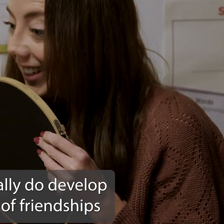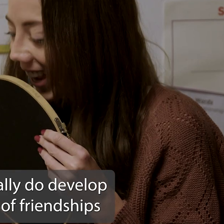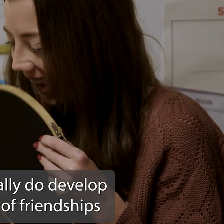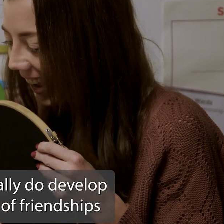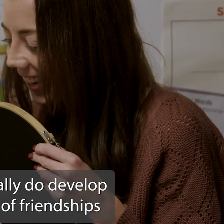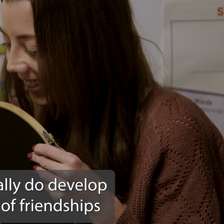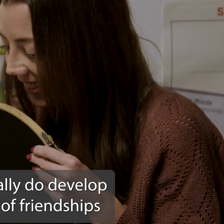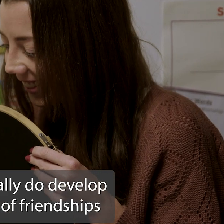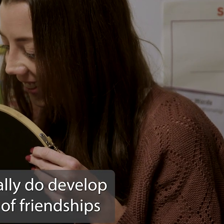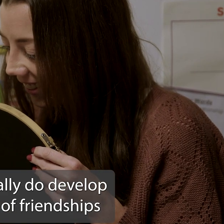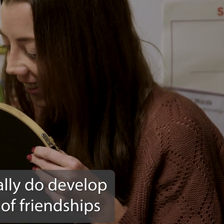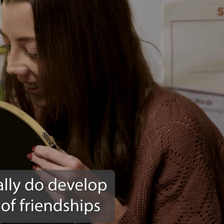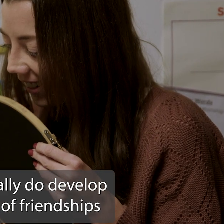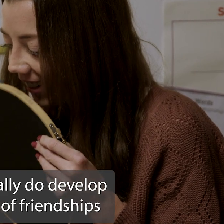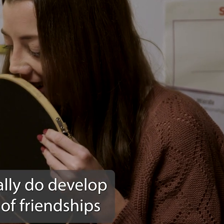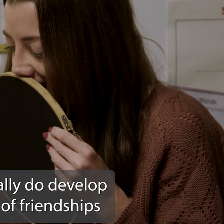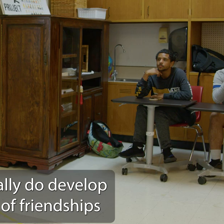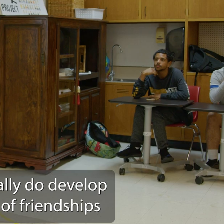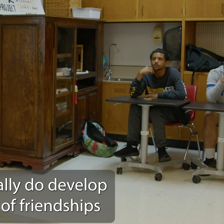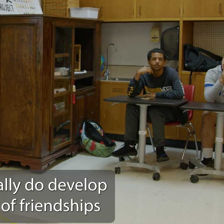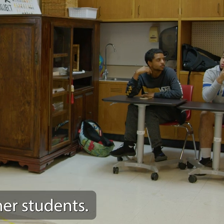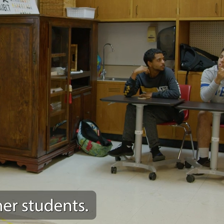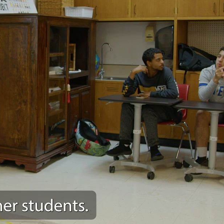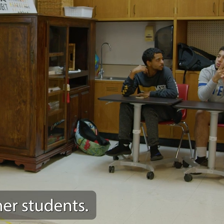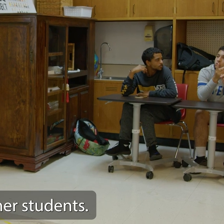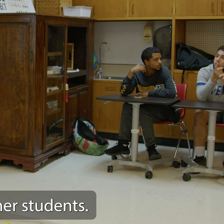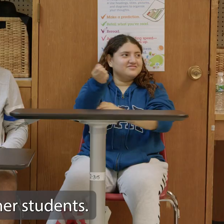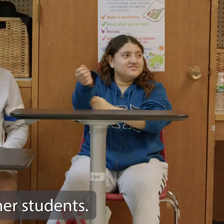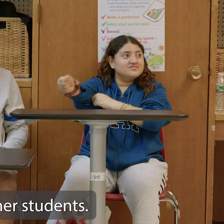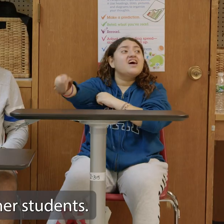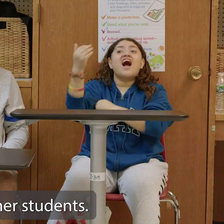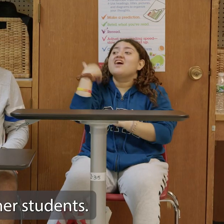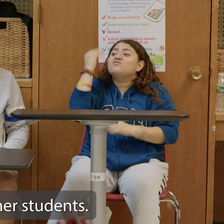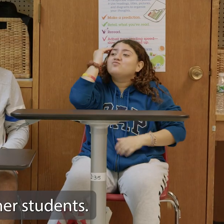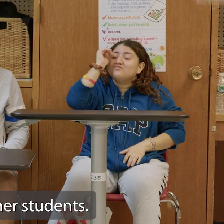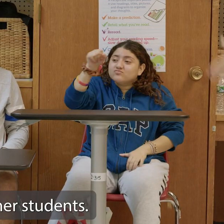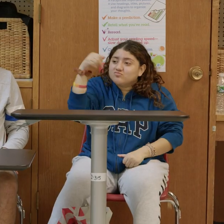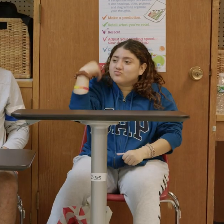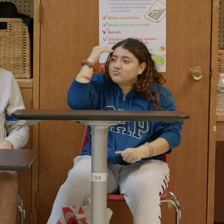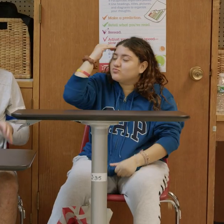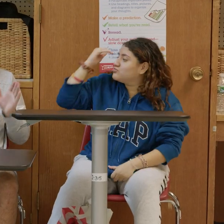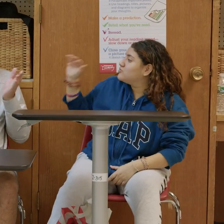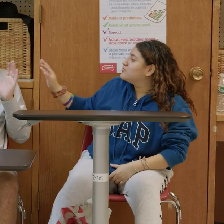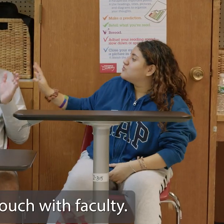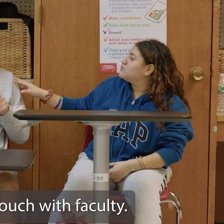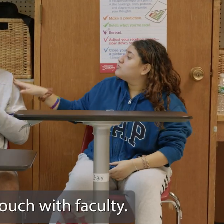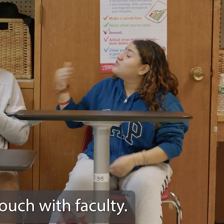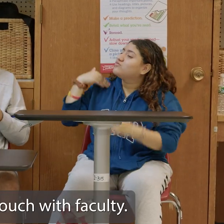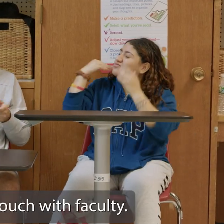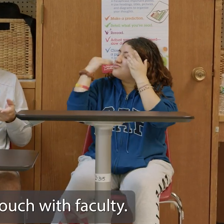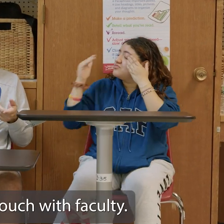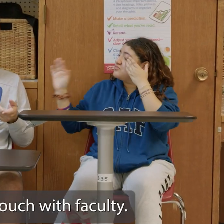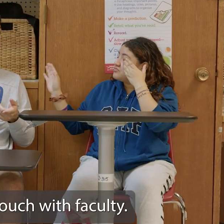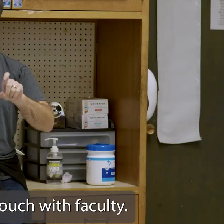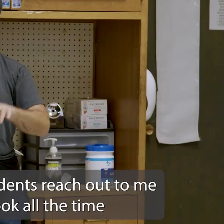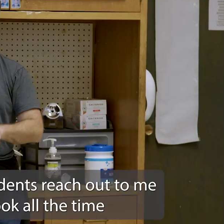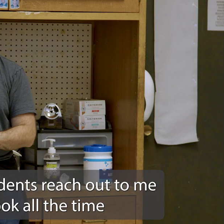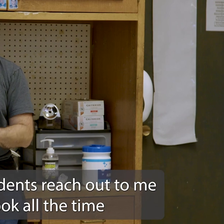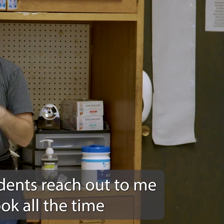really do develop a lifetime of friendships with other students. They stay in touch with faculty. I've seen that